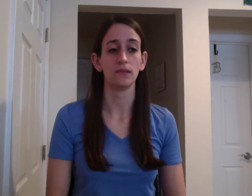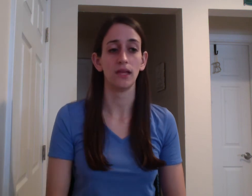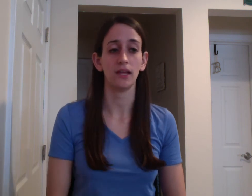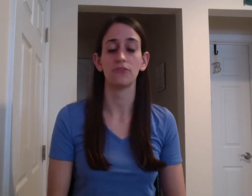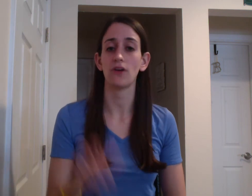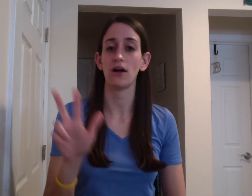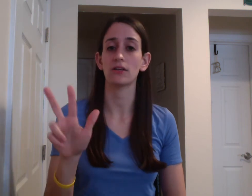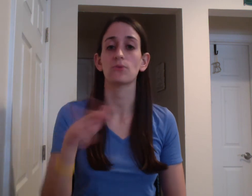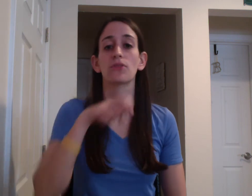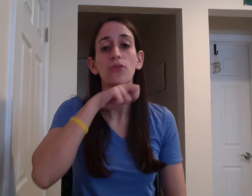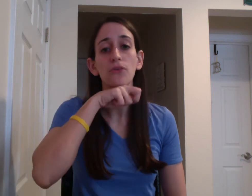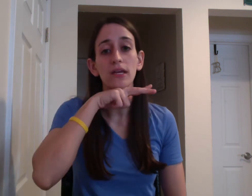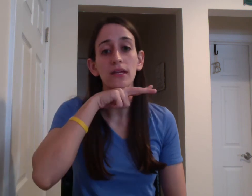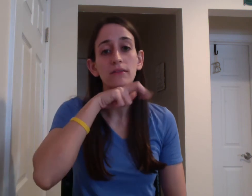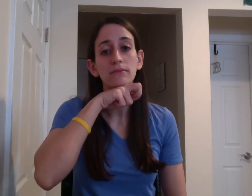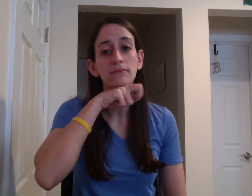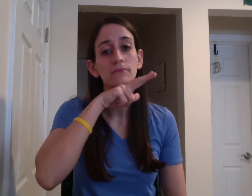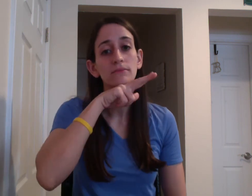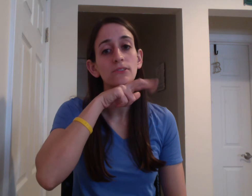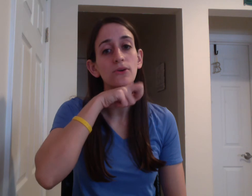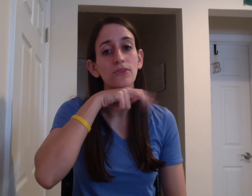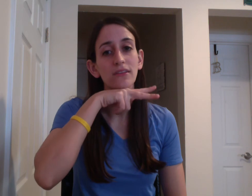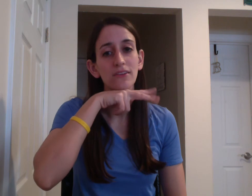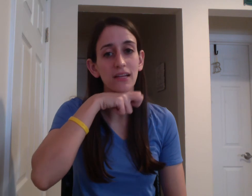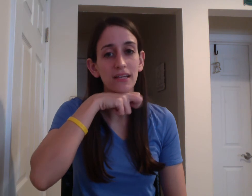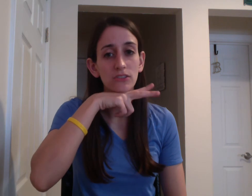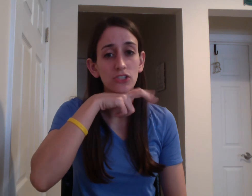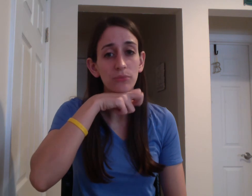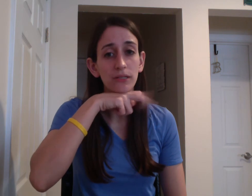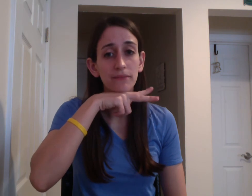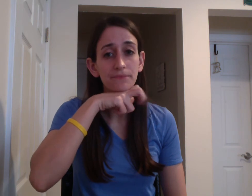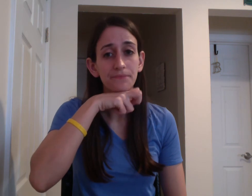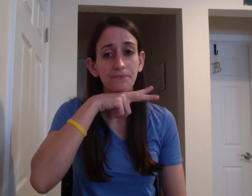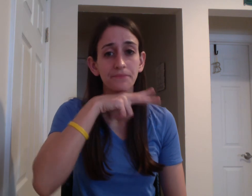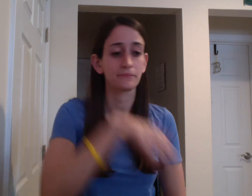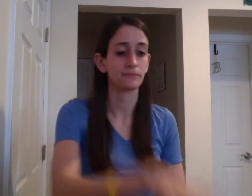And a frog is with a three. So just like their legs jumping.